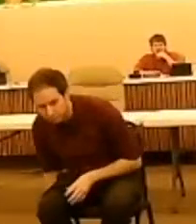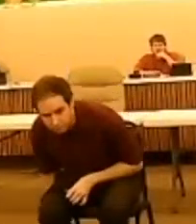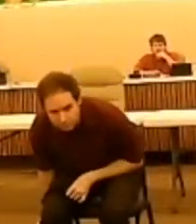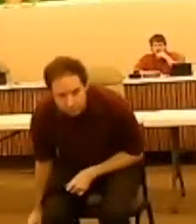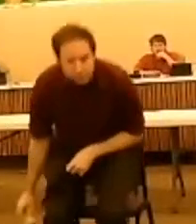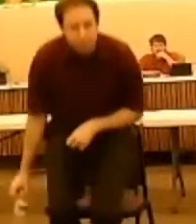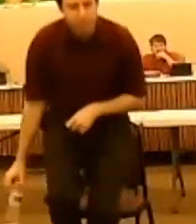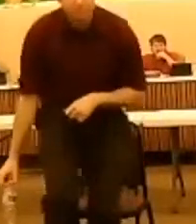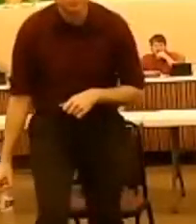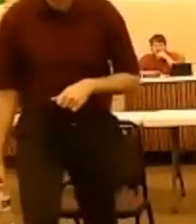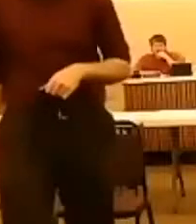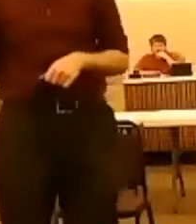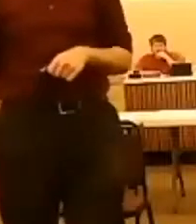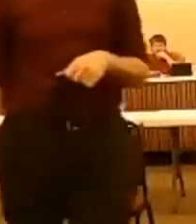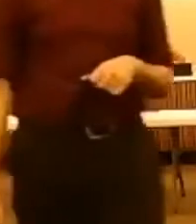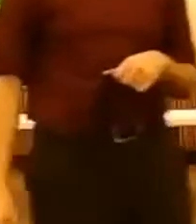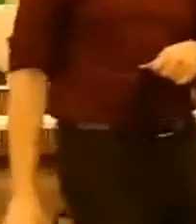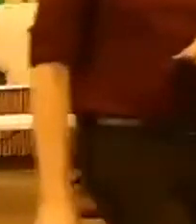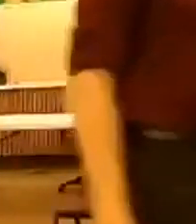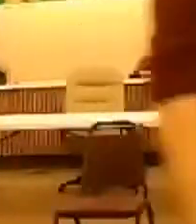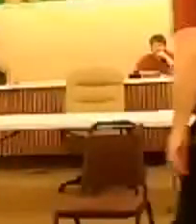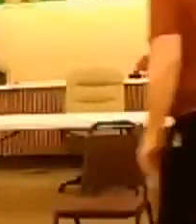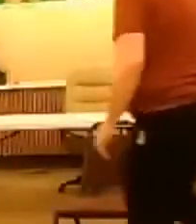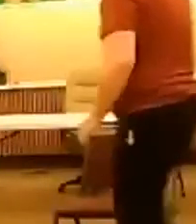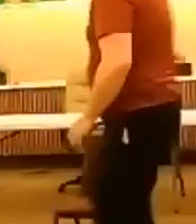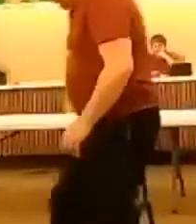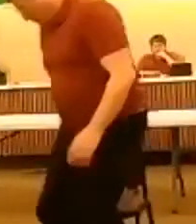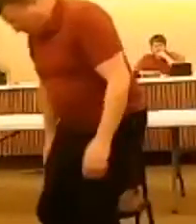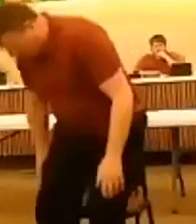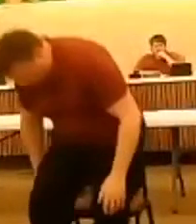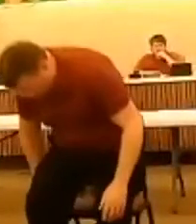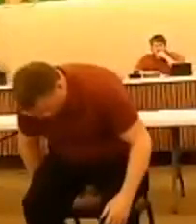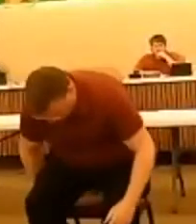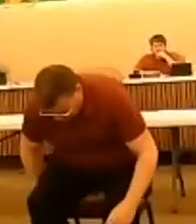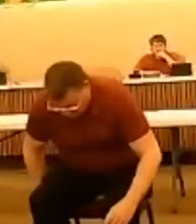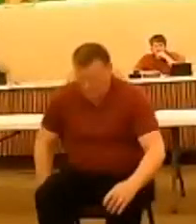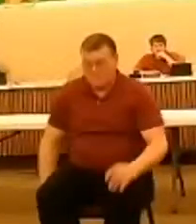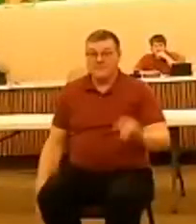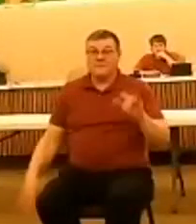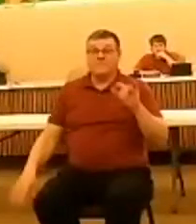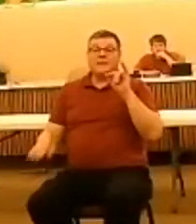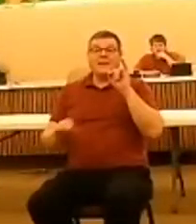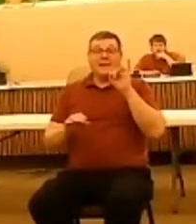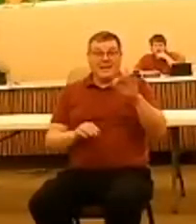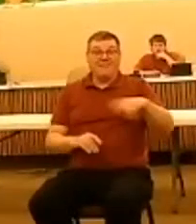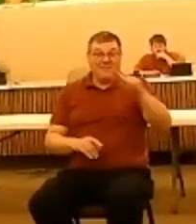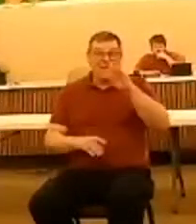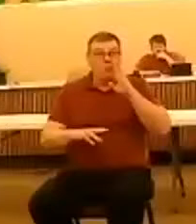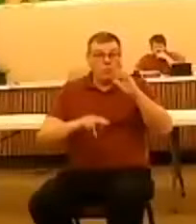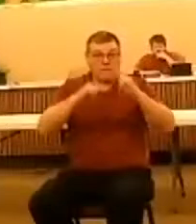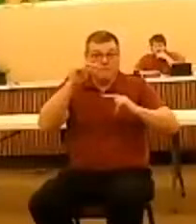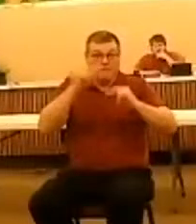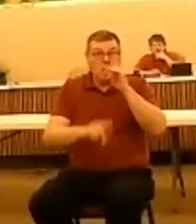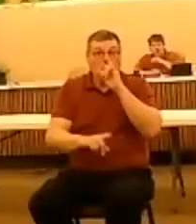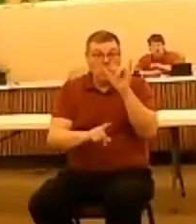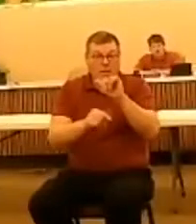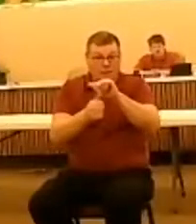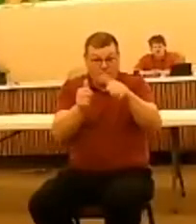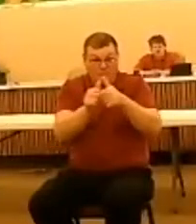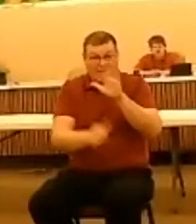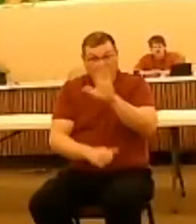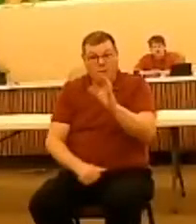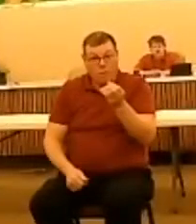I know. If they would built it like they were building it behind their own house, Right. that would be